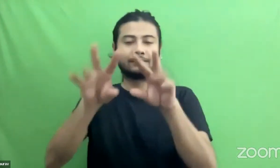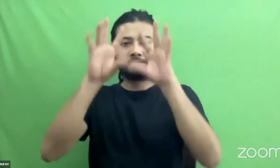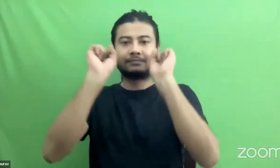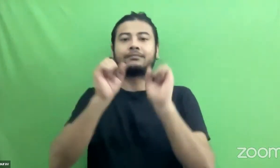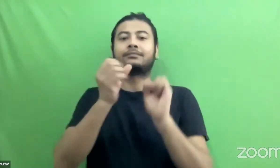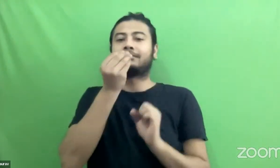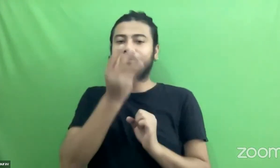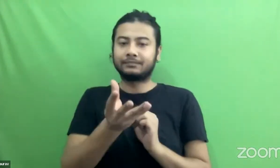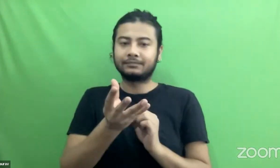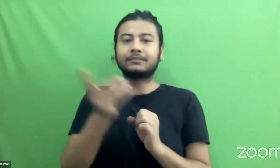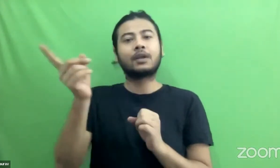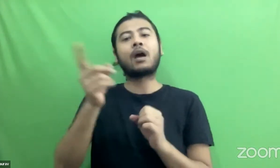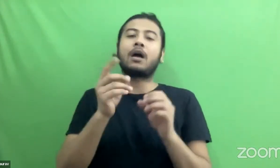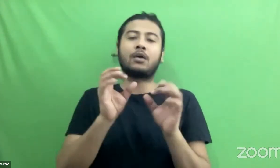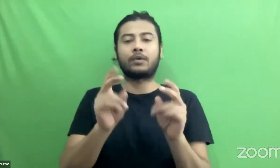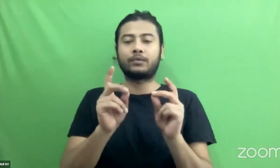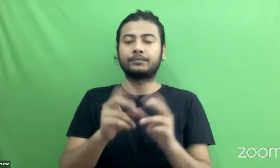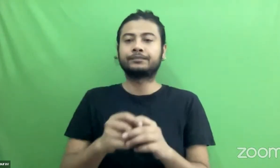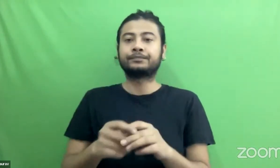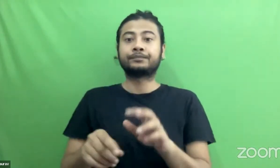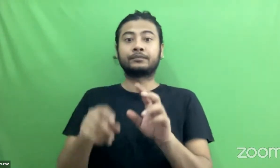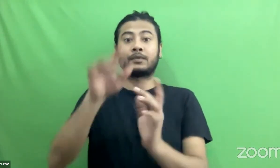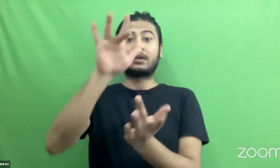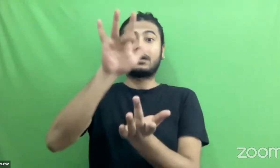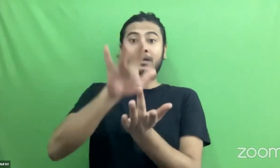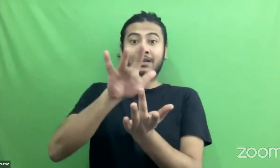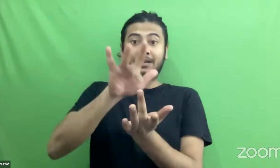And next to Gadadhar is Shrivas.